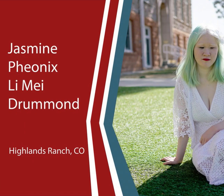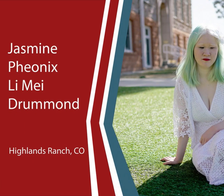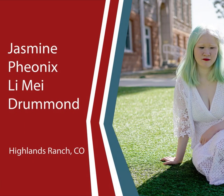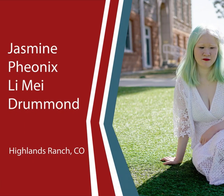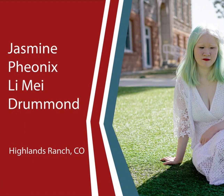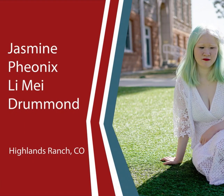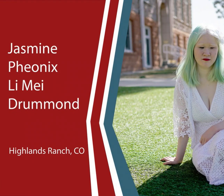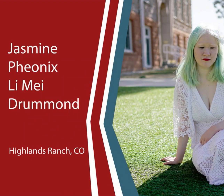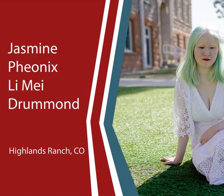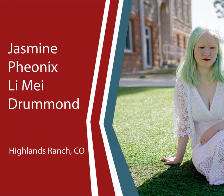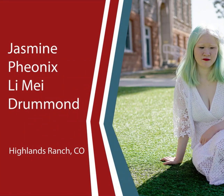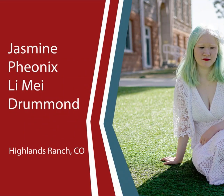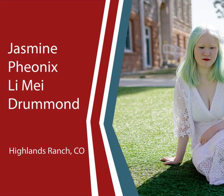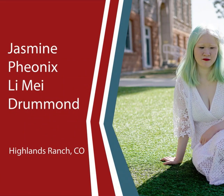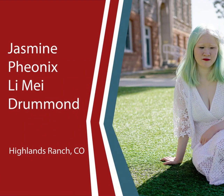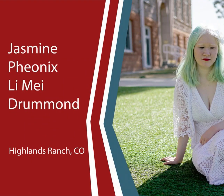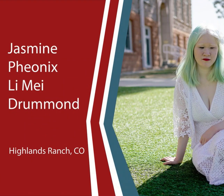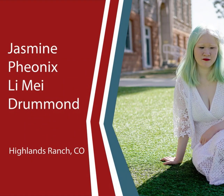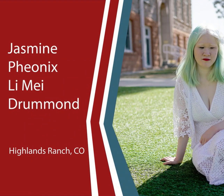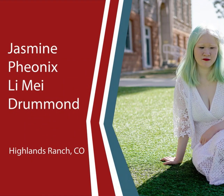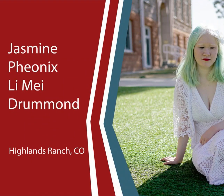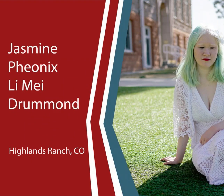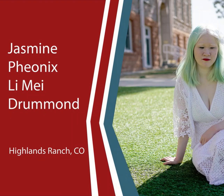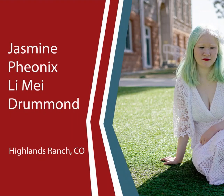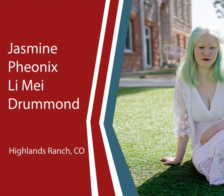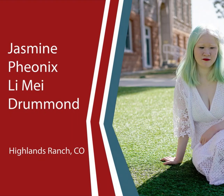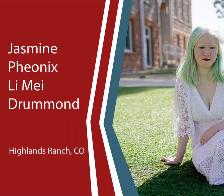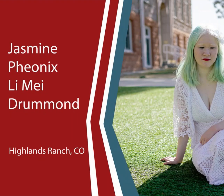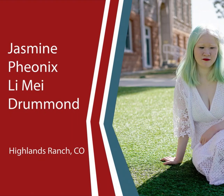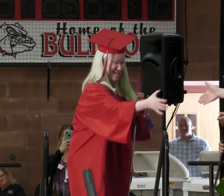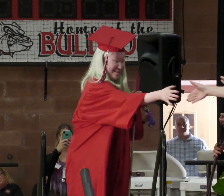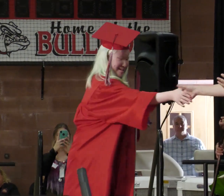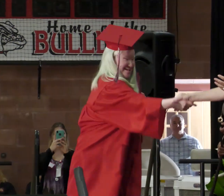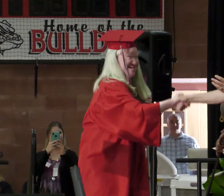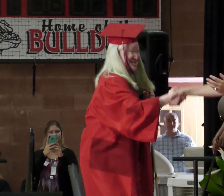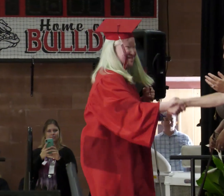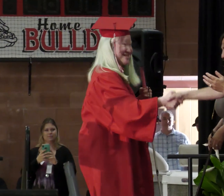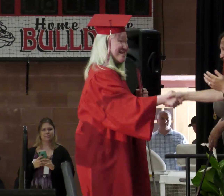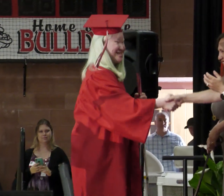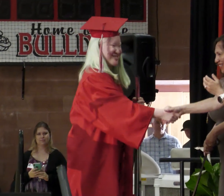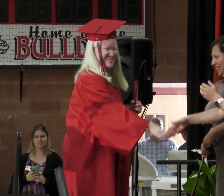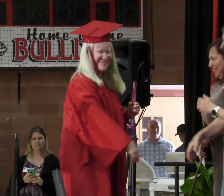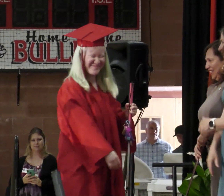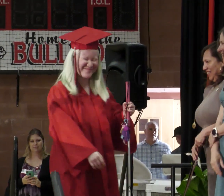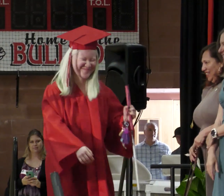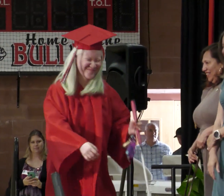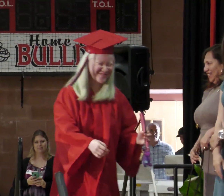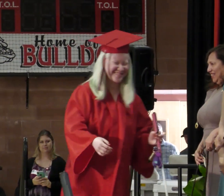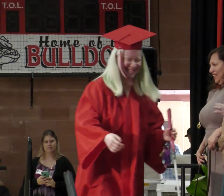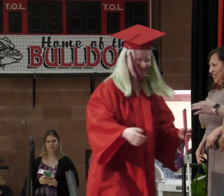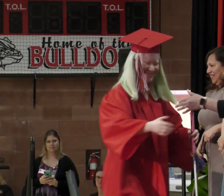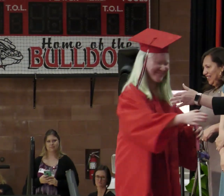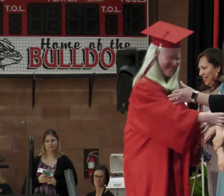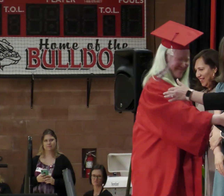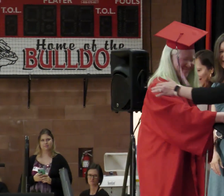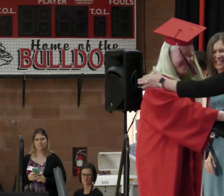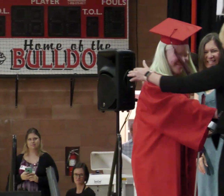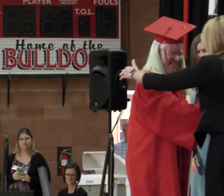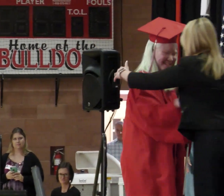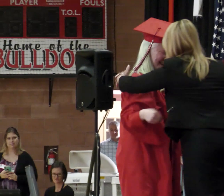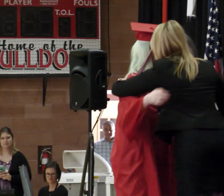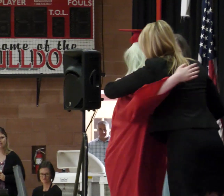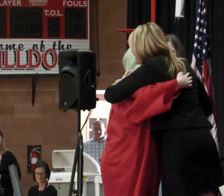Jasmine's walking up the steps She's shaking Yolanda's hand She's shaking Michelle's hand With a big smile on her face